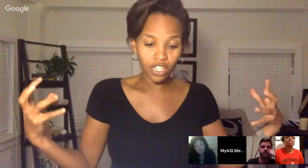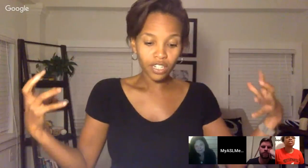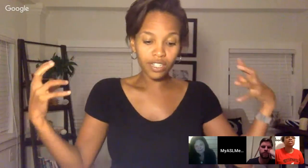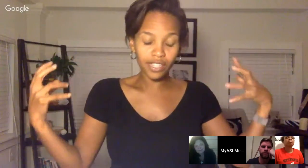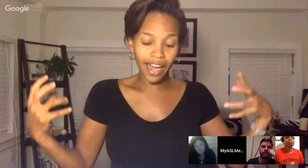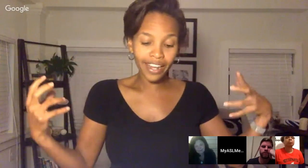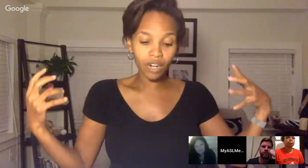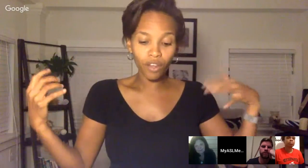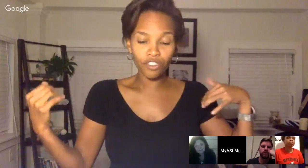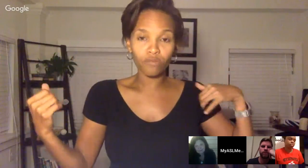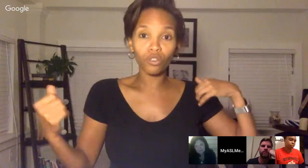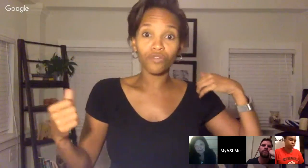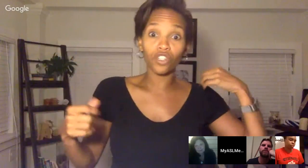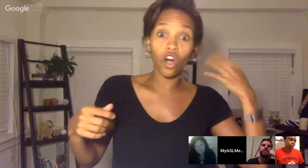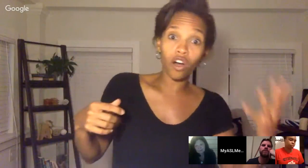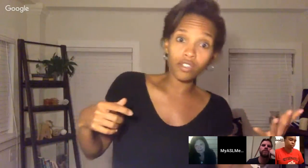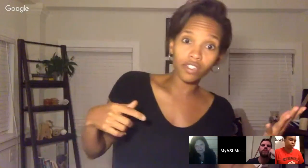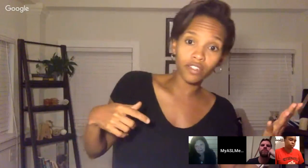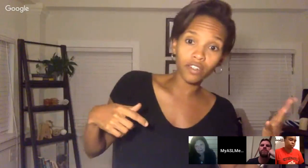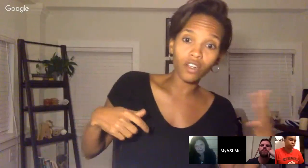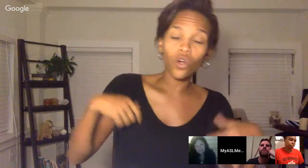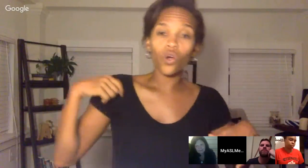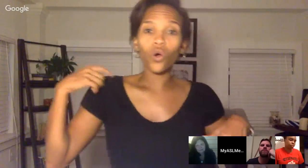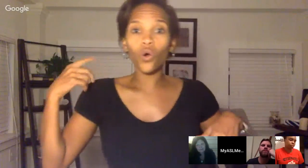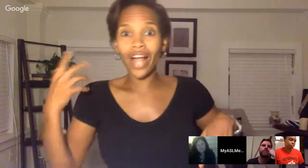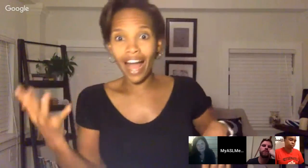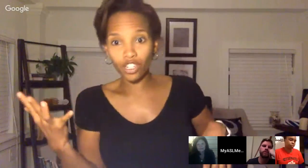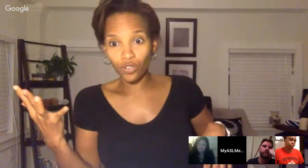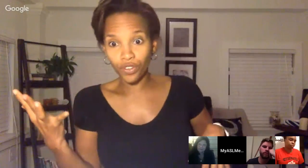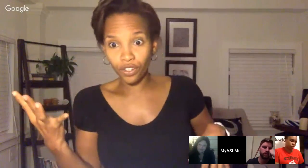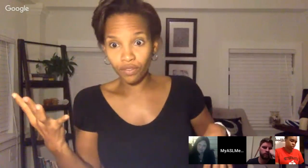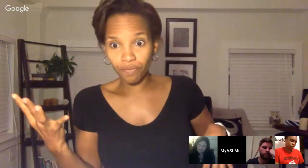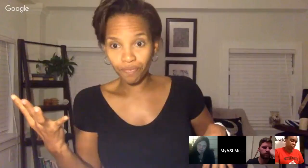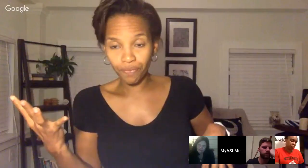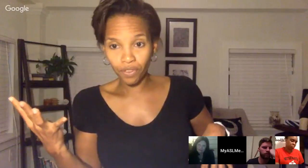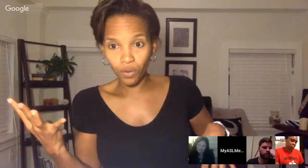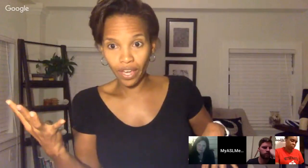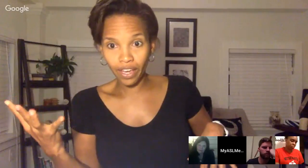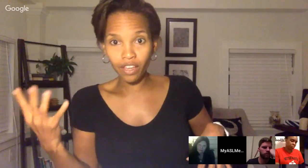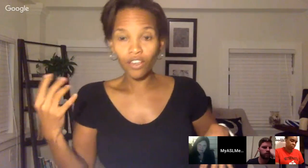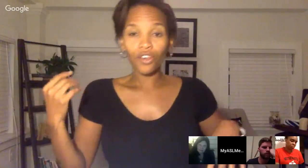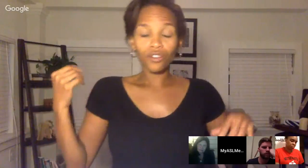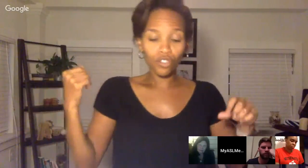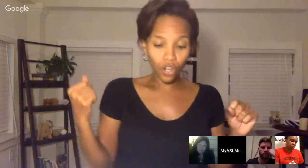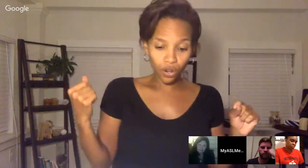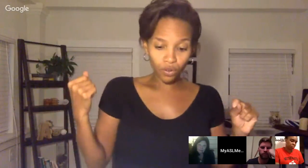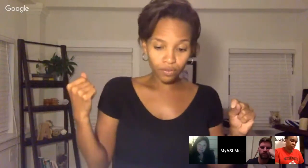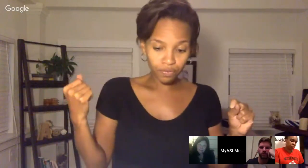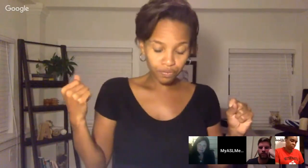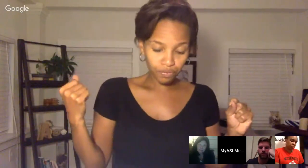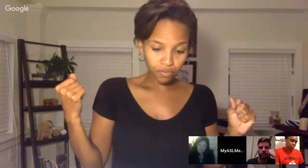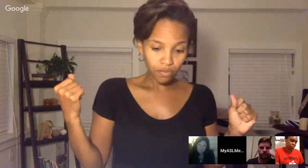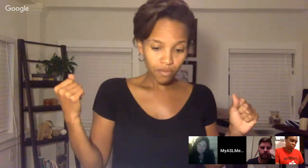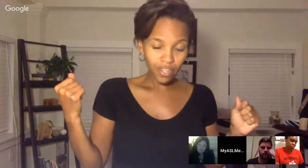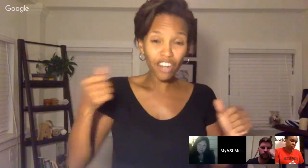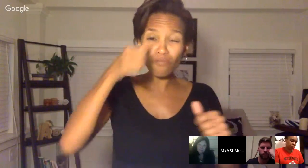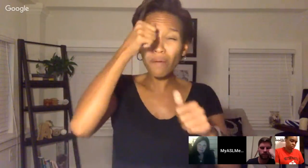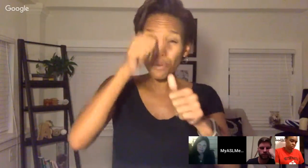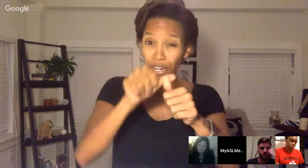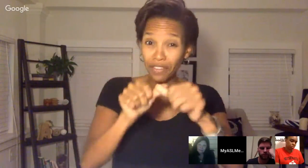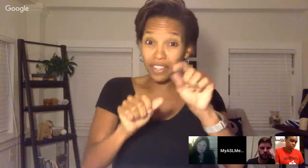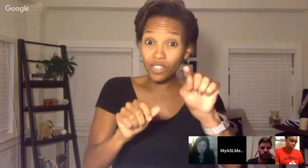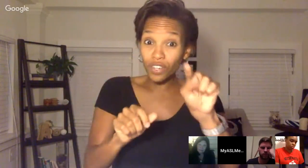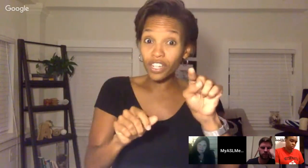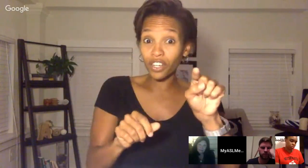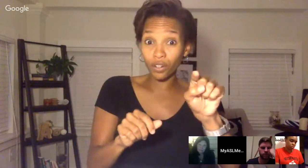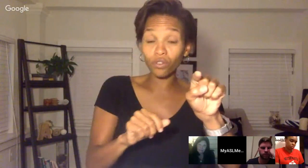research deciding on whether to move to Austin or Asheville, okay? So, and